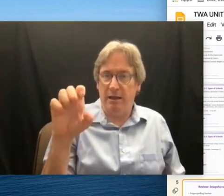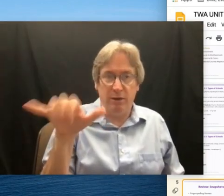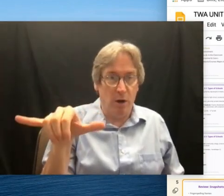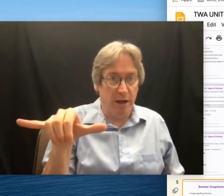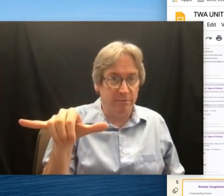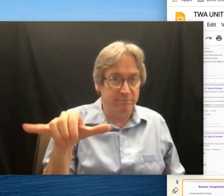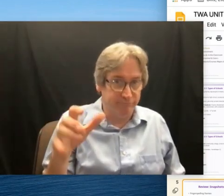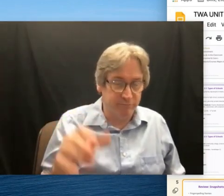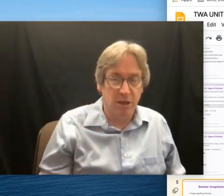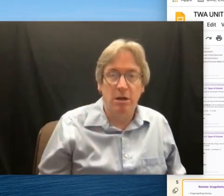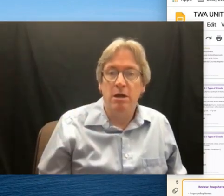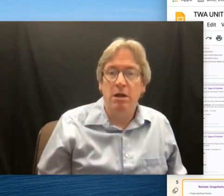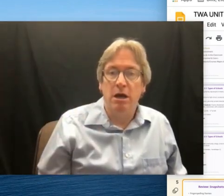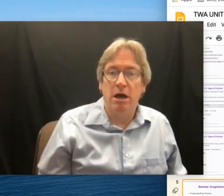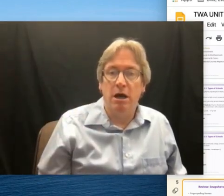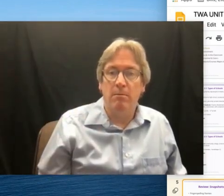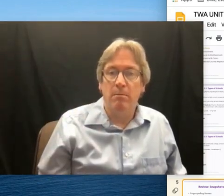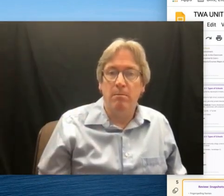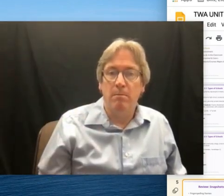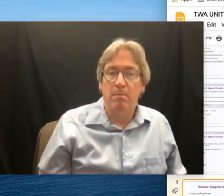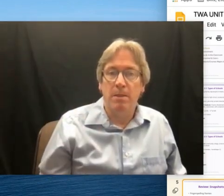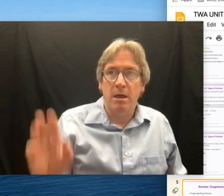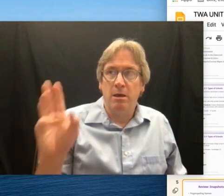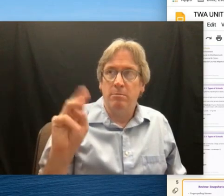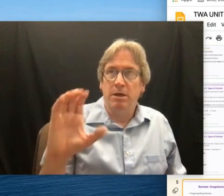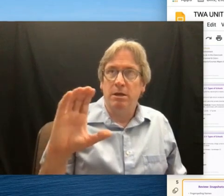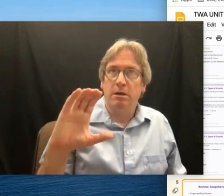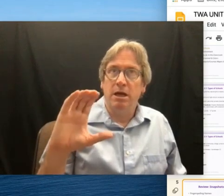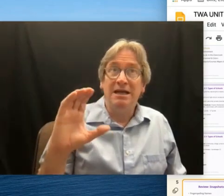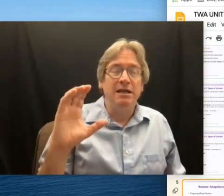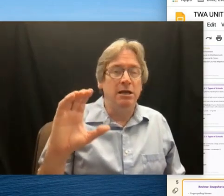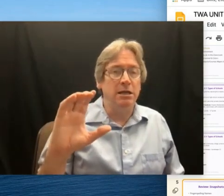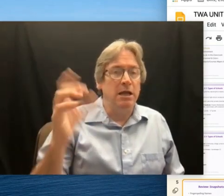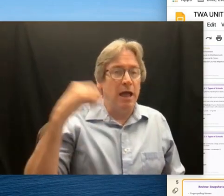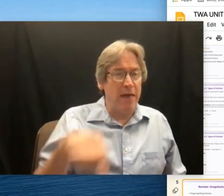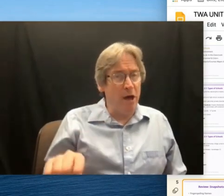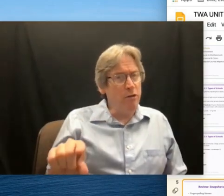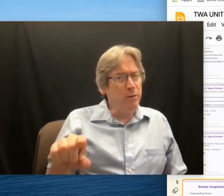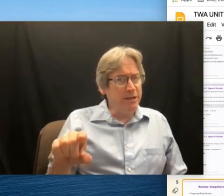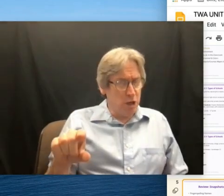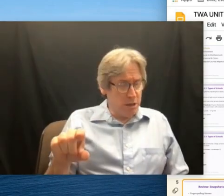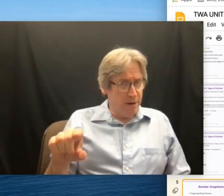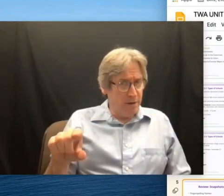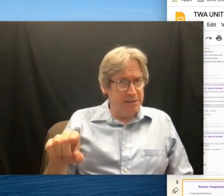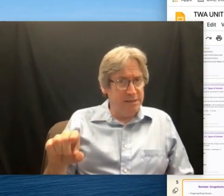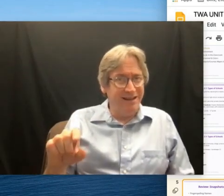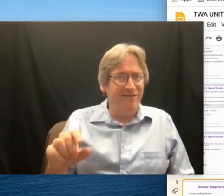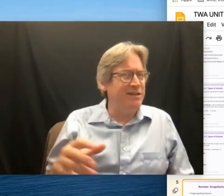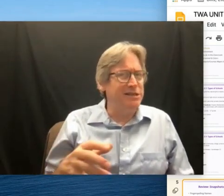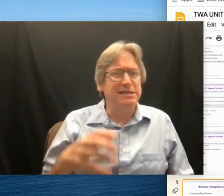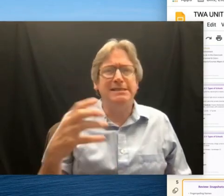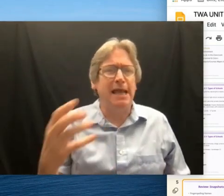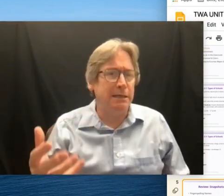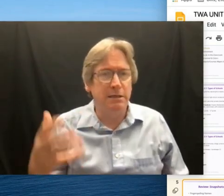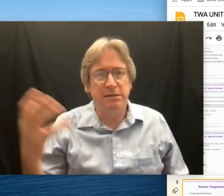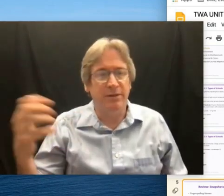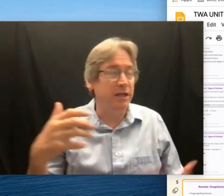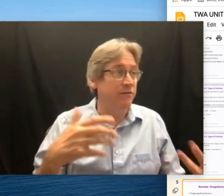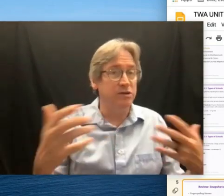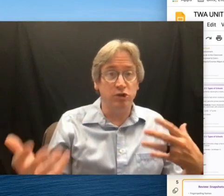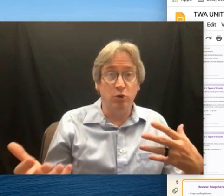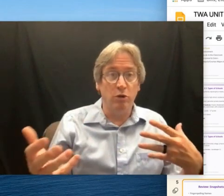MALLEY. And the other one they talk about is if it's